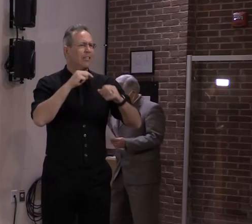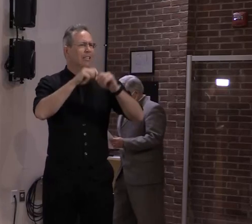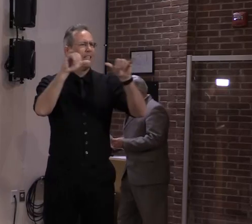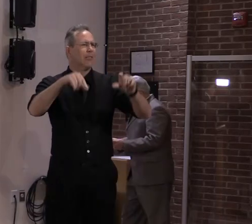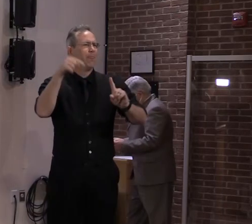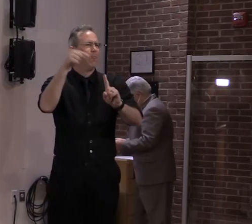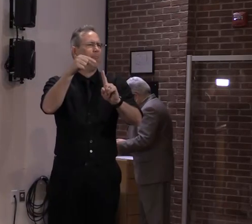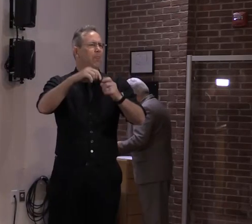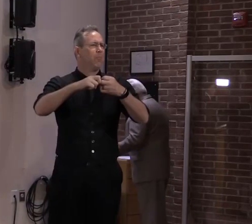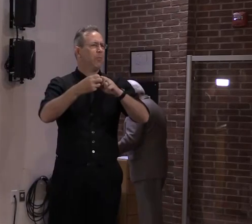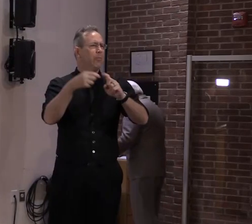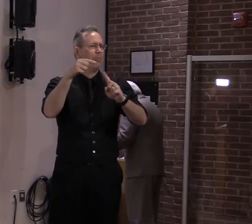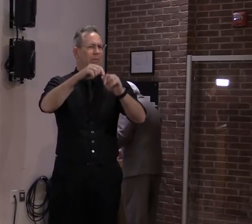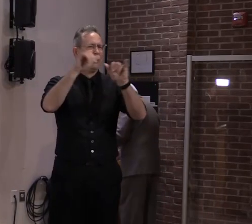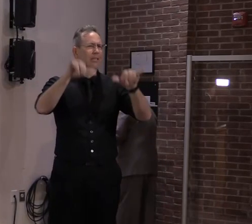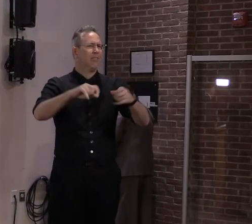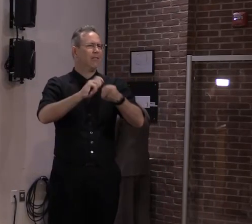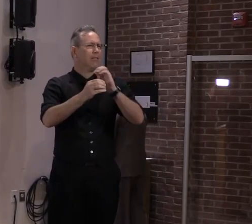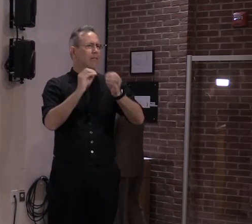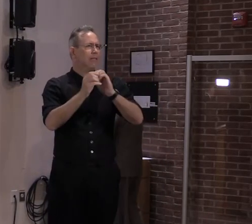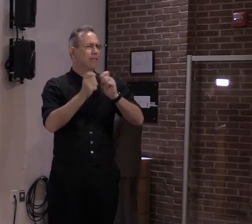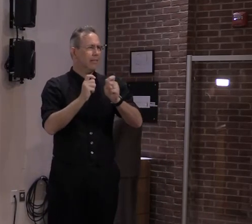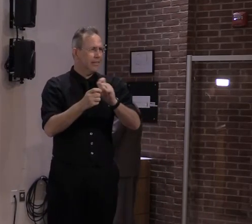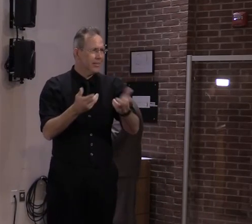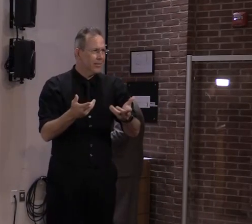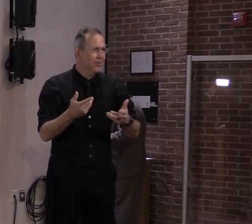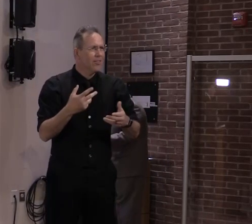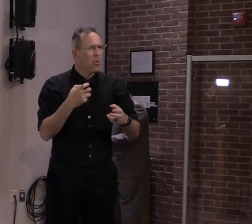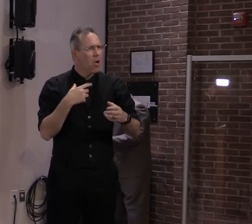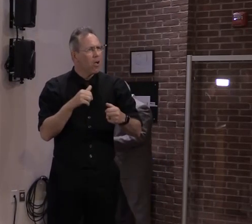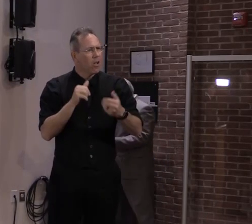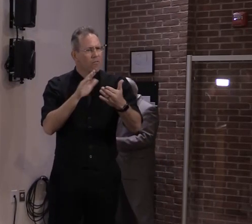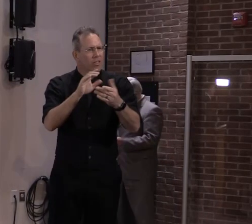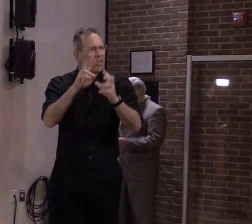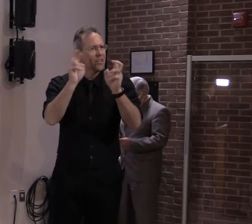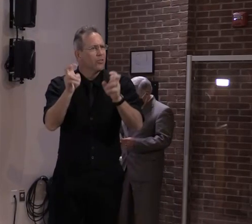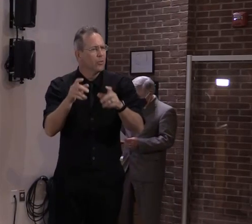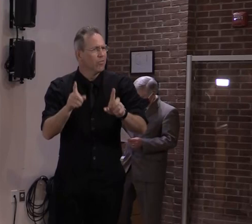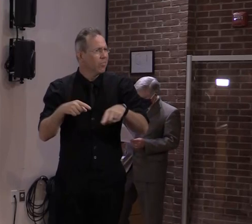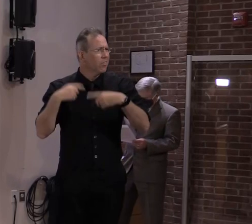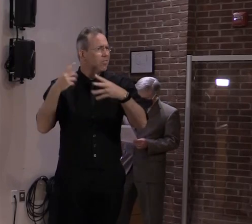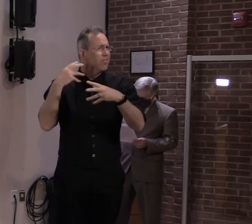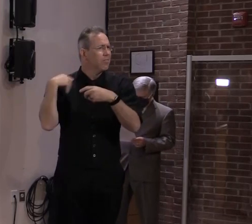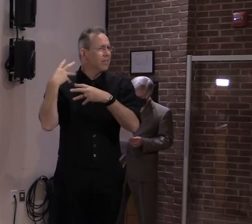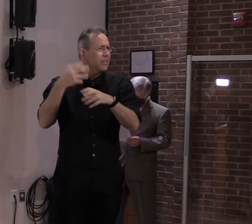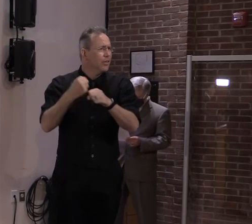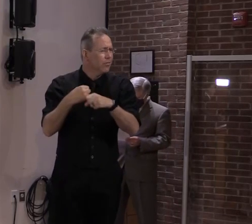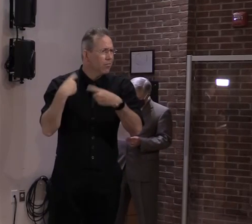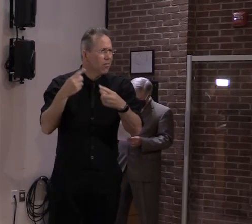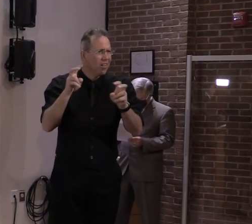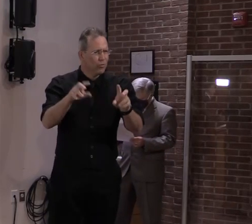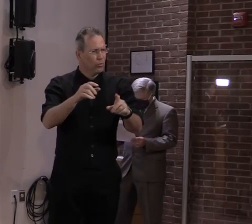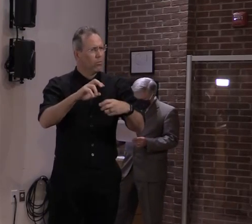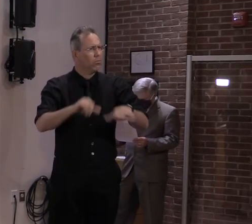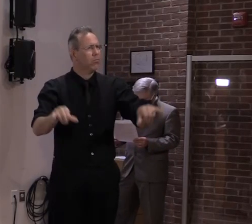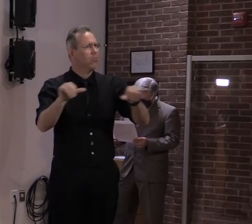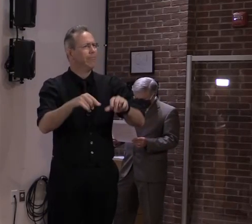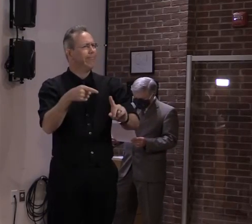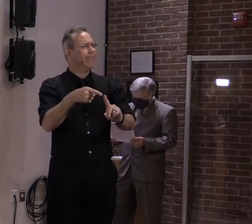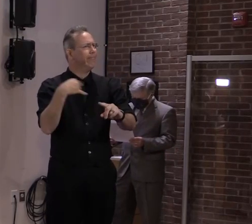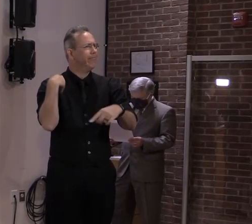to try and solve the homeless problem here in the state with different means. But now we have an